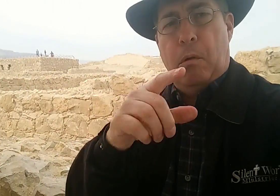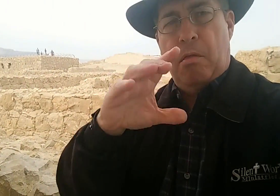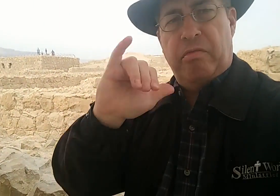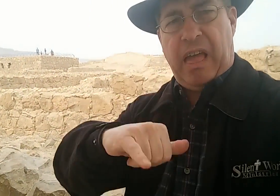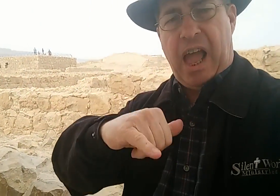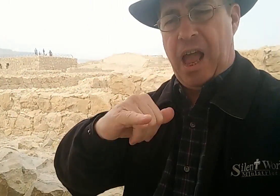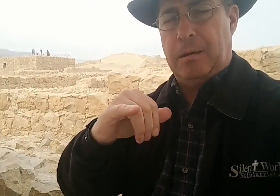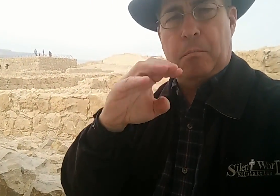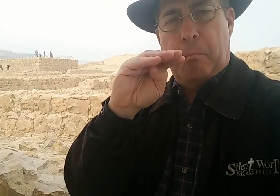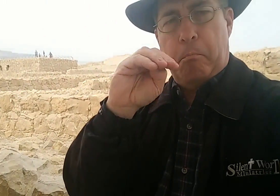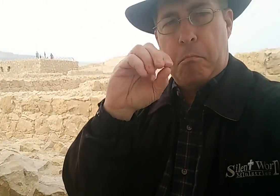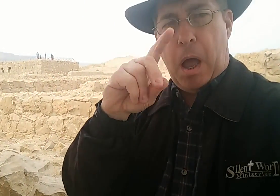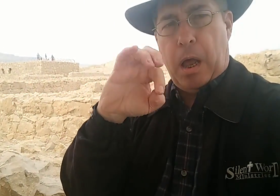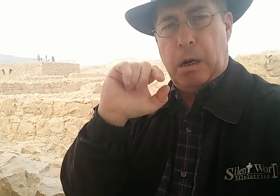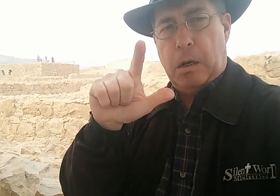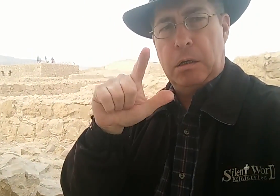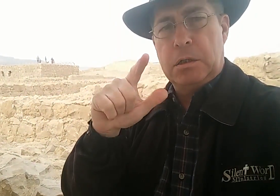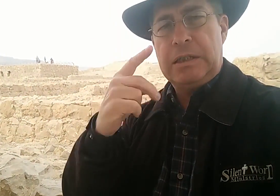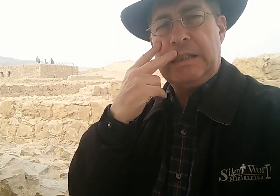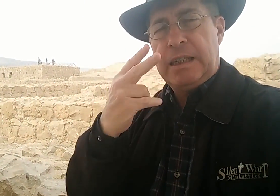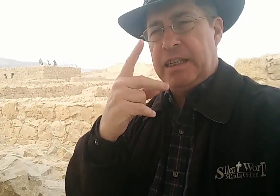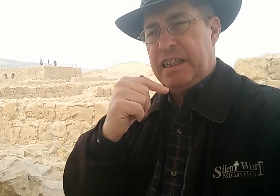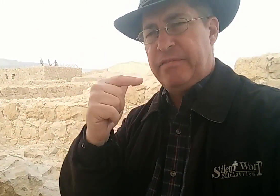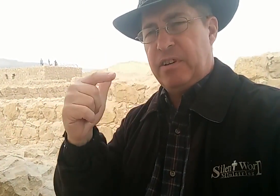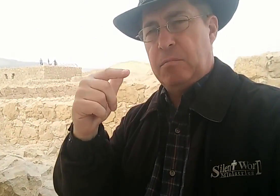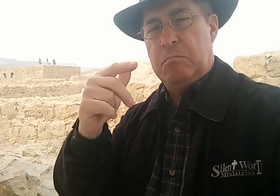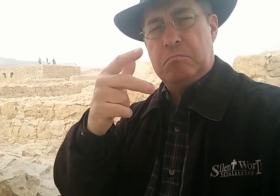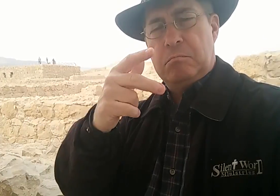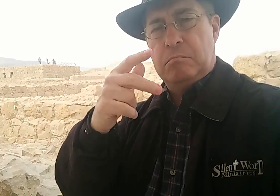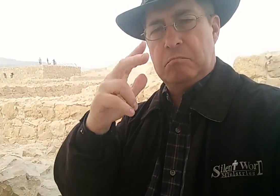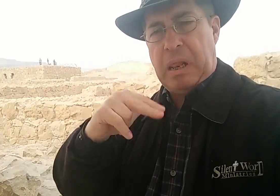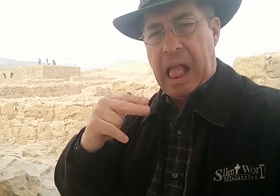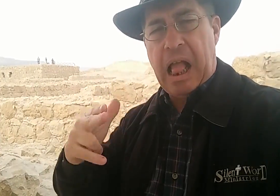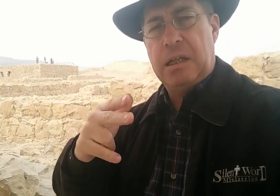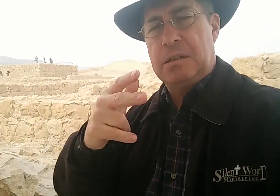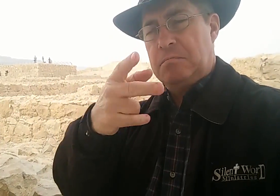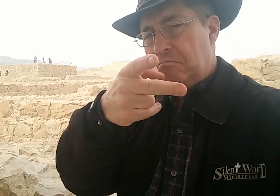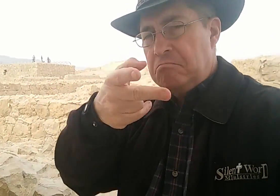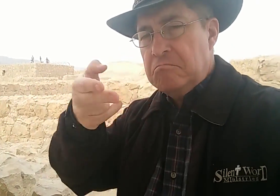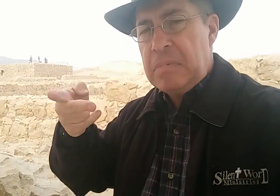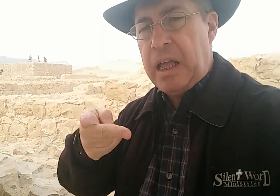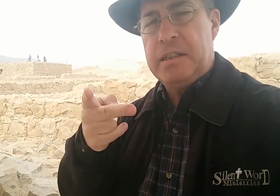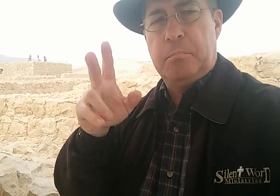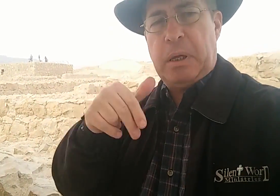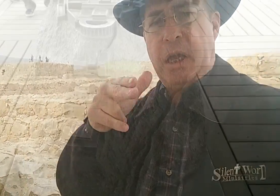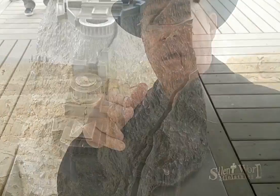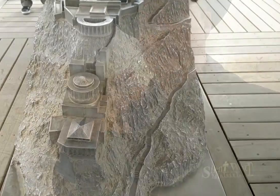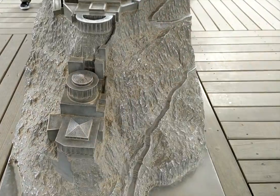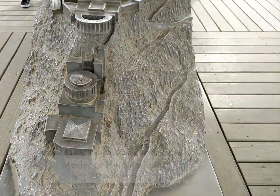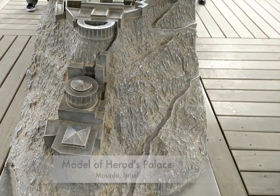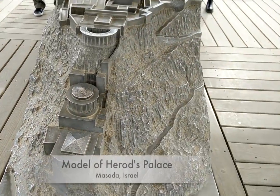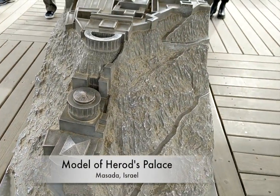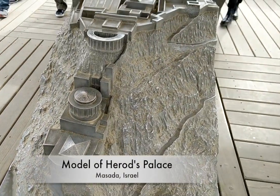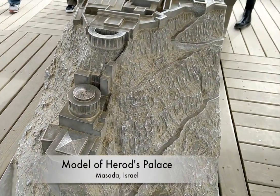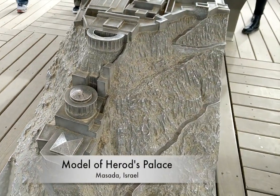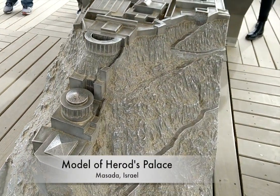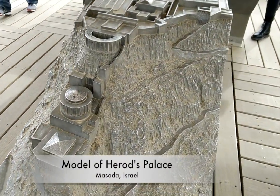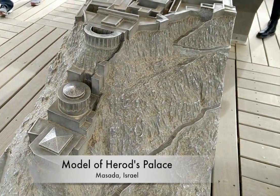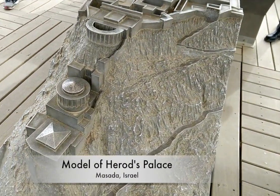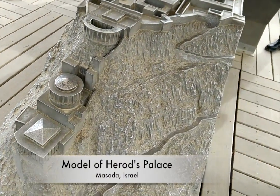the wide variety of buildings that were here. In the model you could see a lot of the places, the way things are constructed.